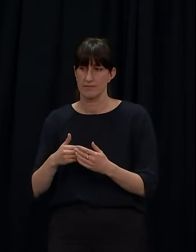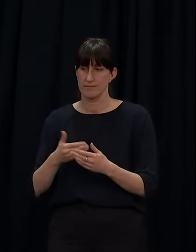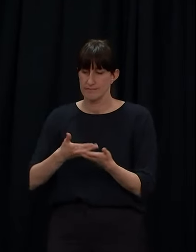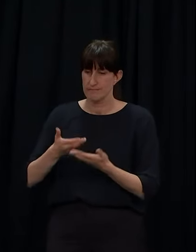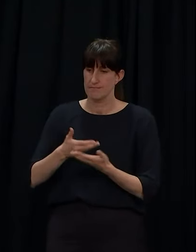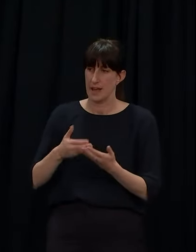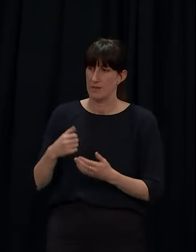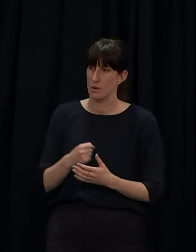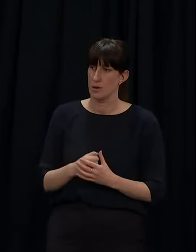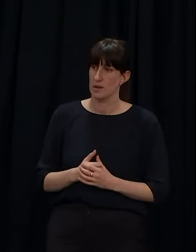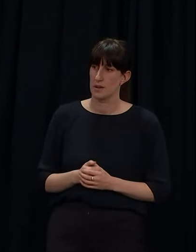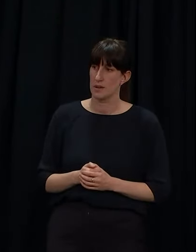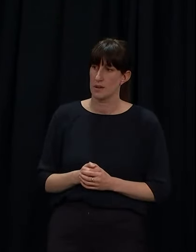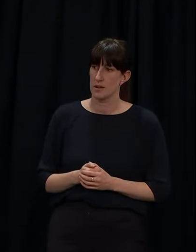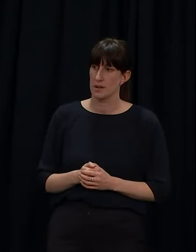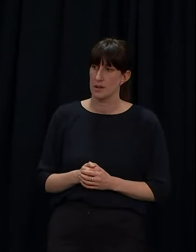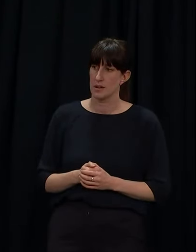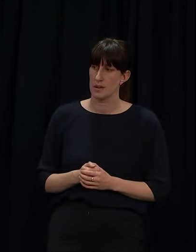Sorry, well,